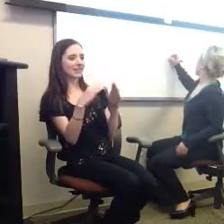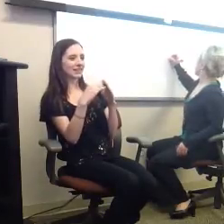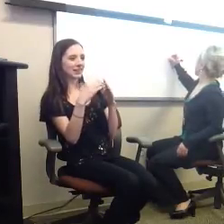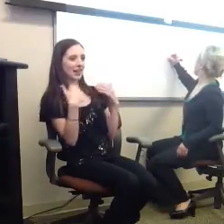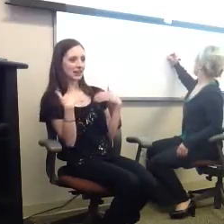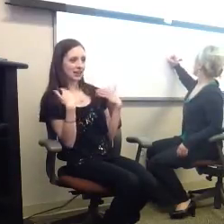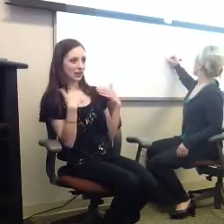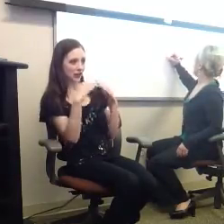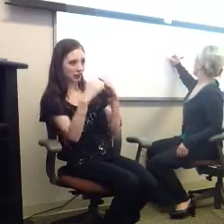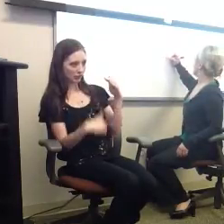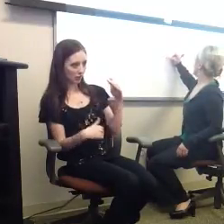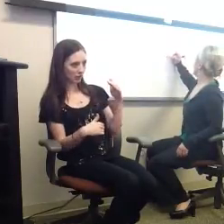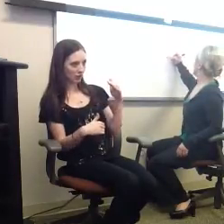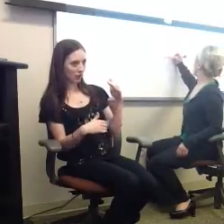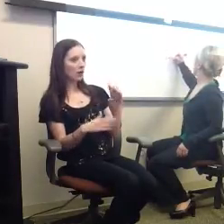Full-time student under 24.